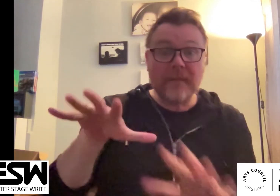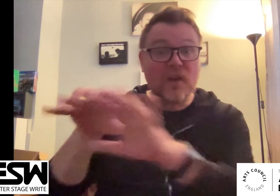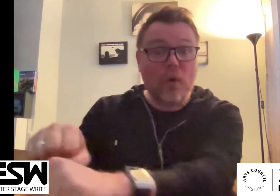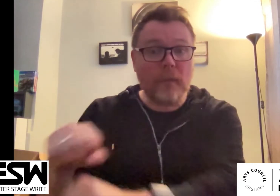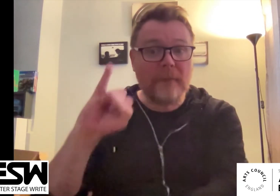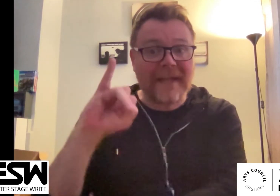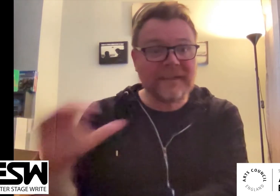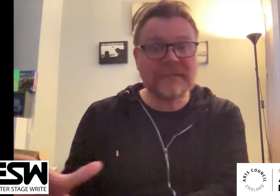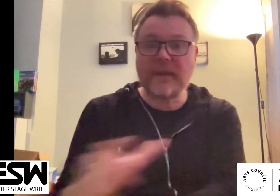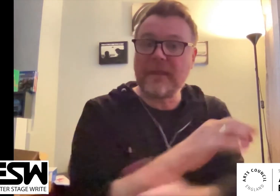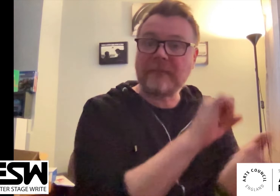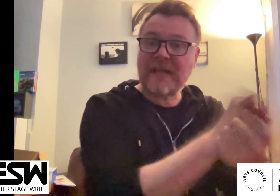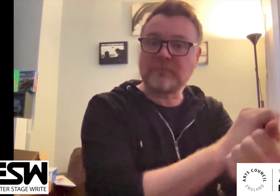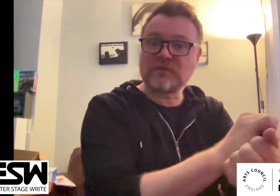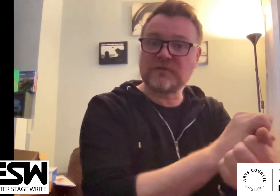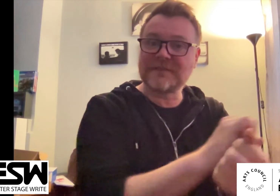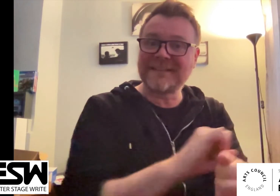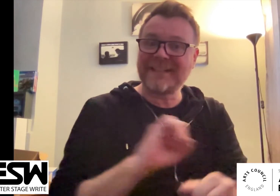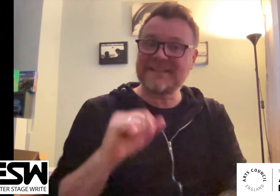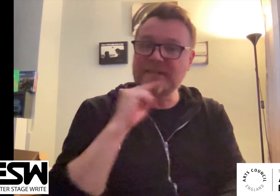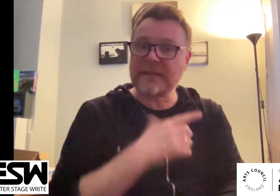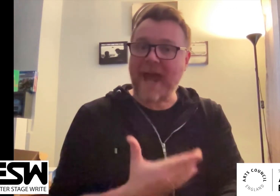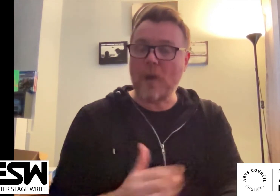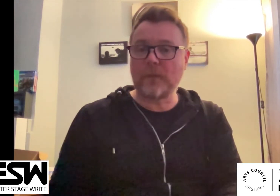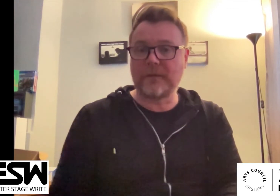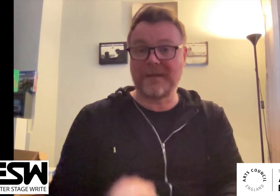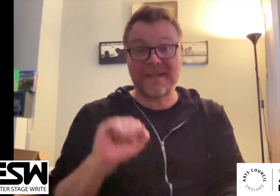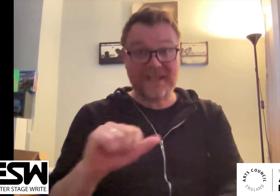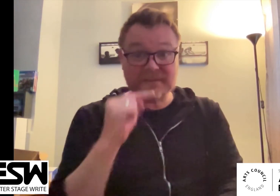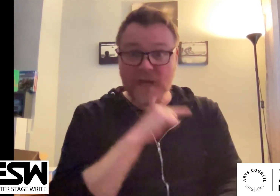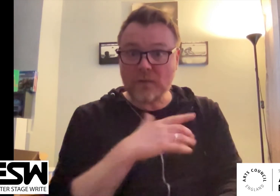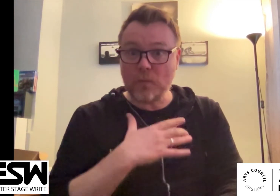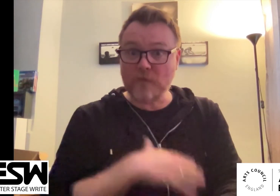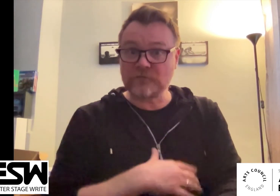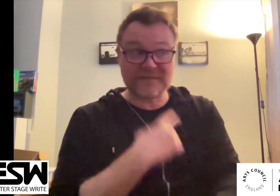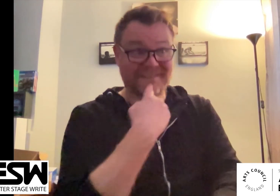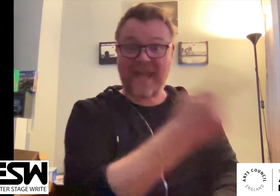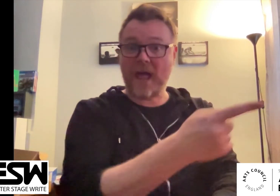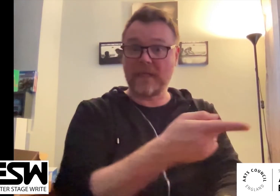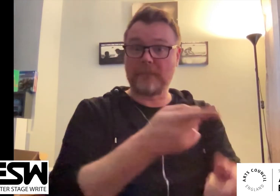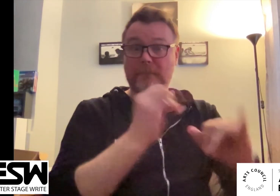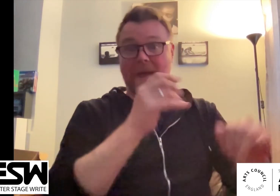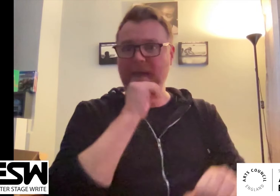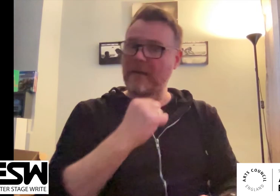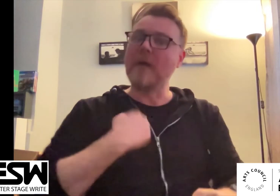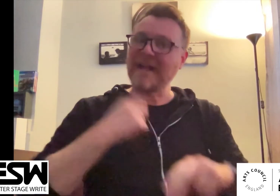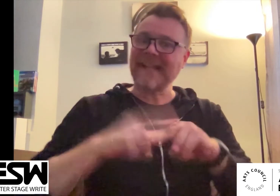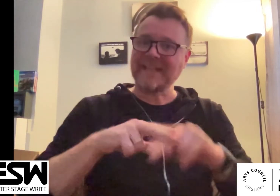Maybe they catch his son and they keep him as a hostage. Now he's in trouble. Maybe Tom's son saying, my daddy's